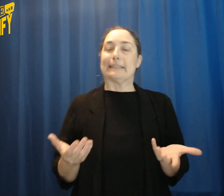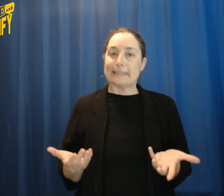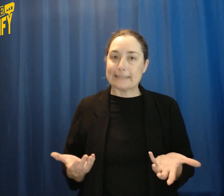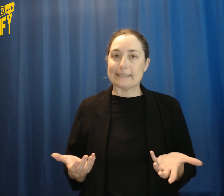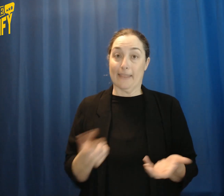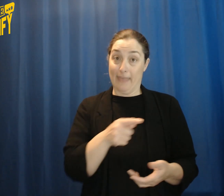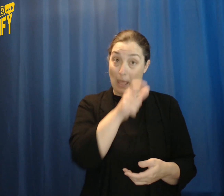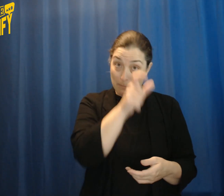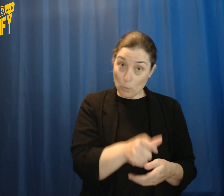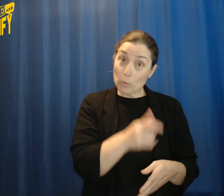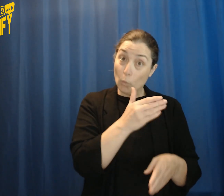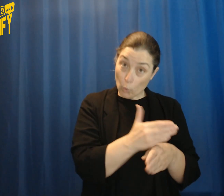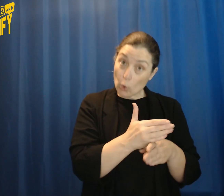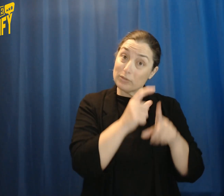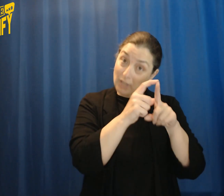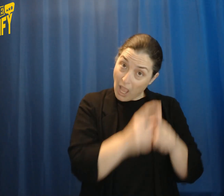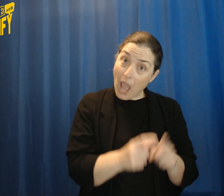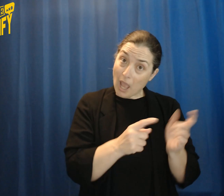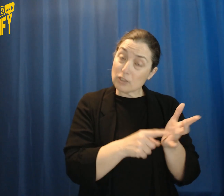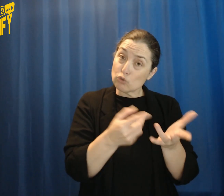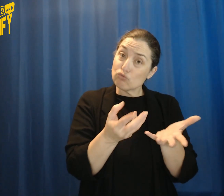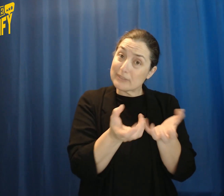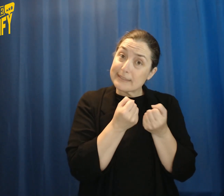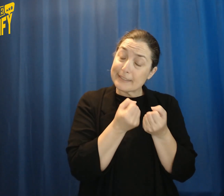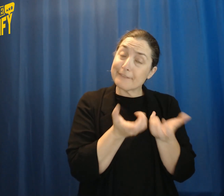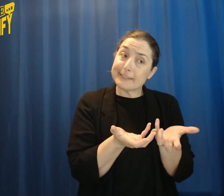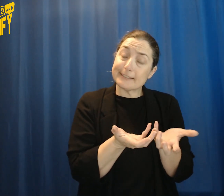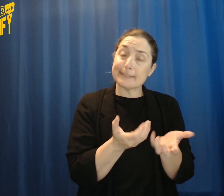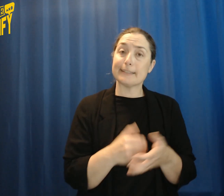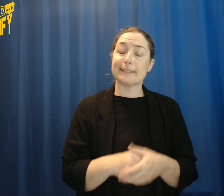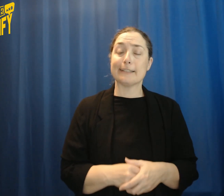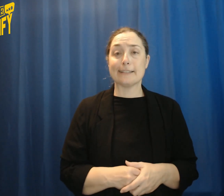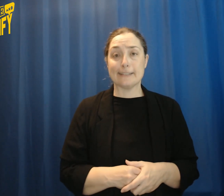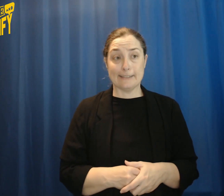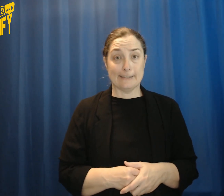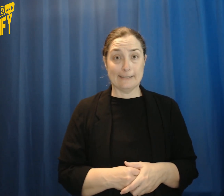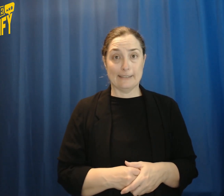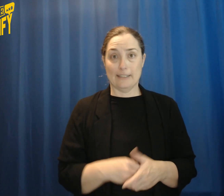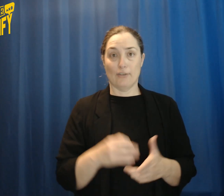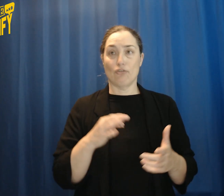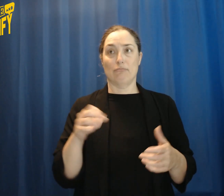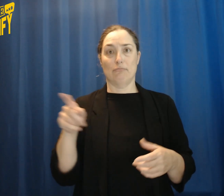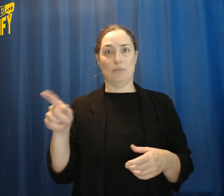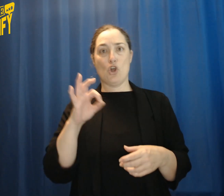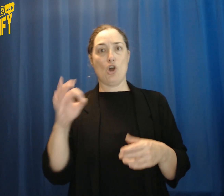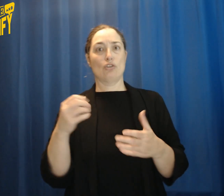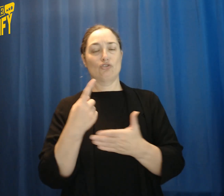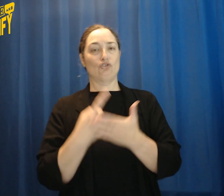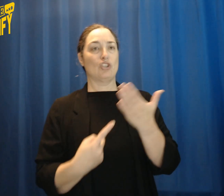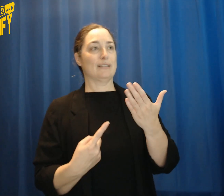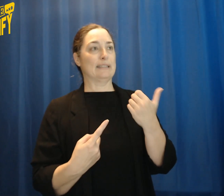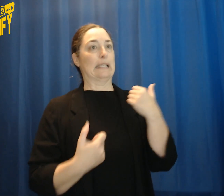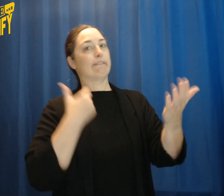works really bloody hard to get those things. You know, they aren't just given out. You have to earn them.